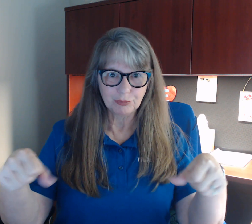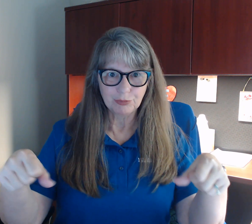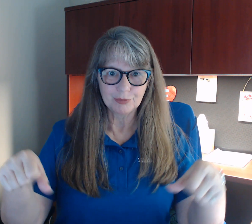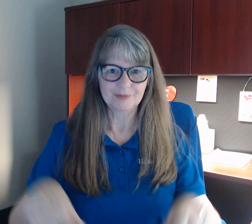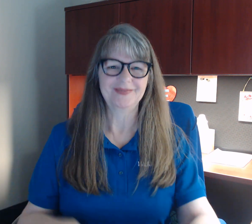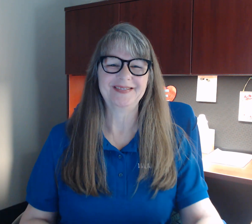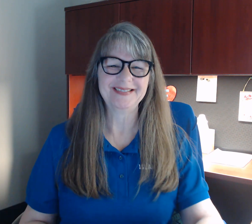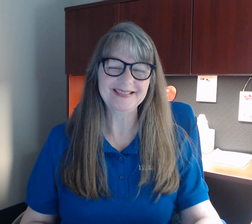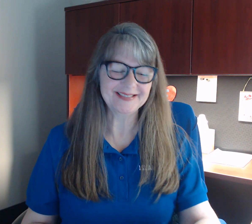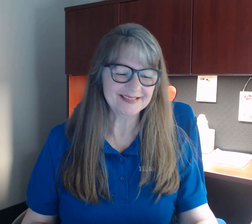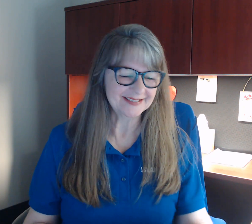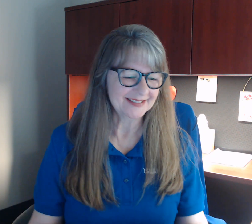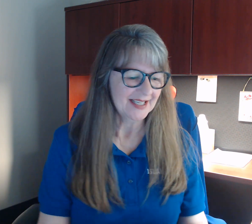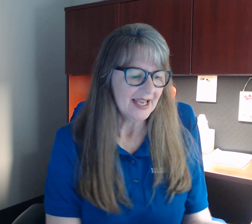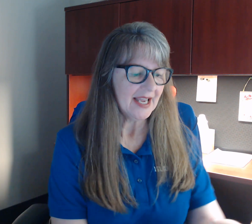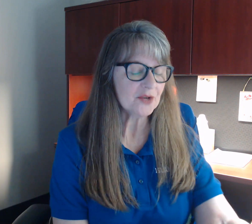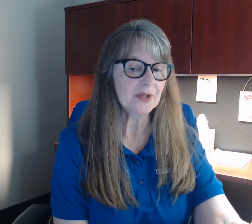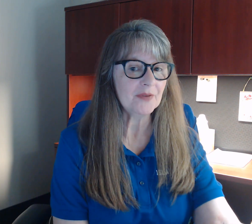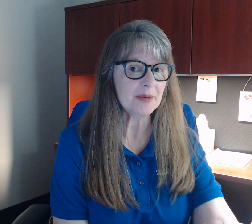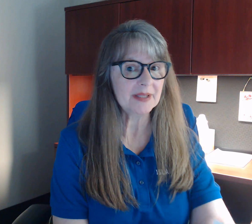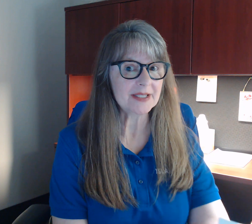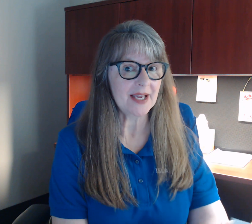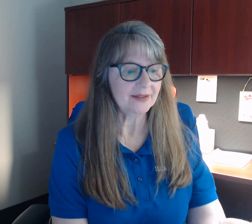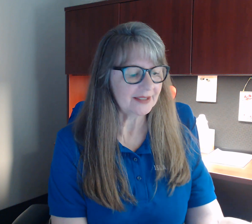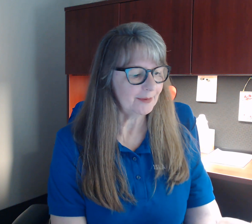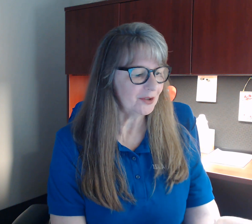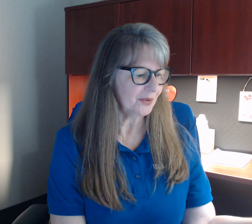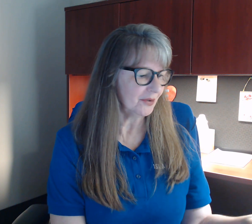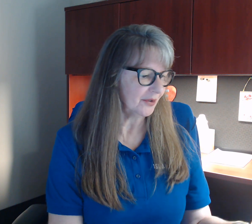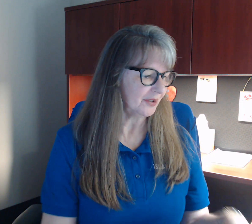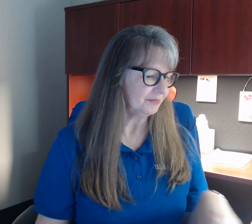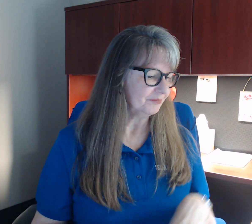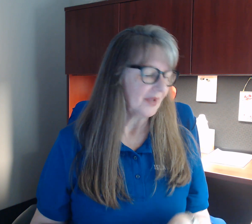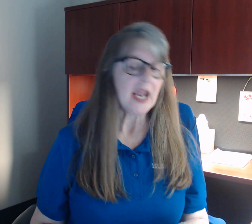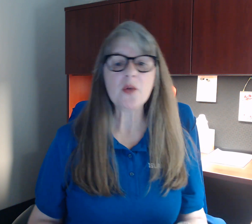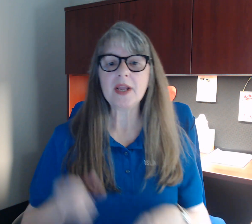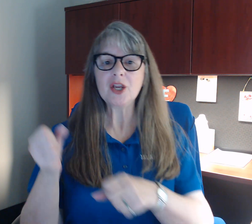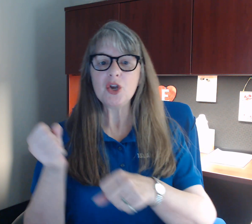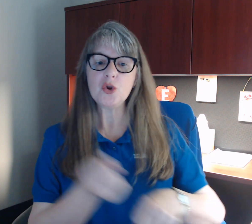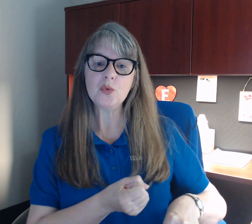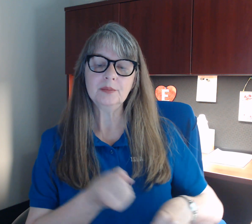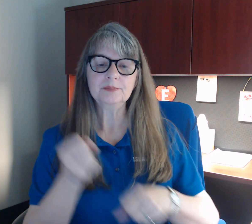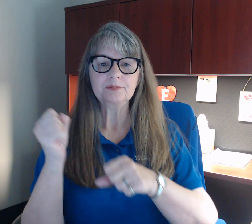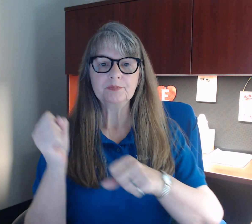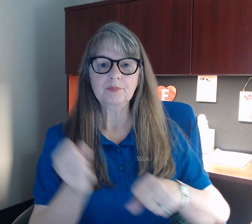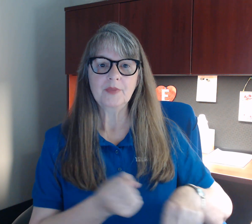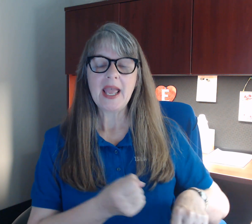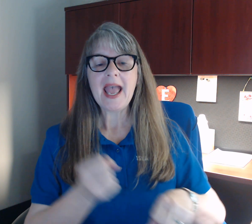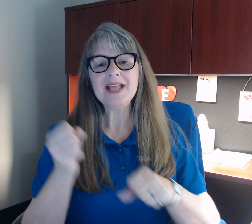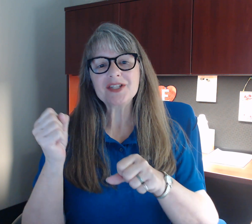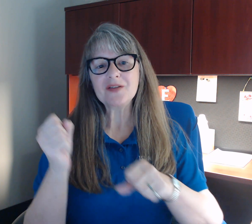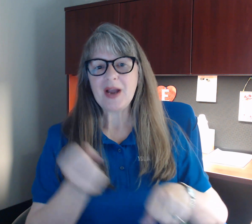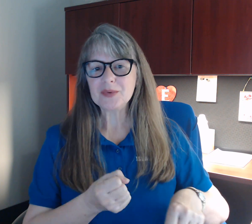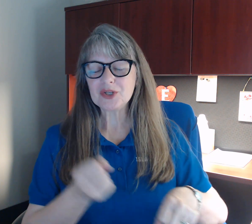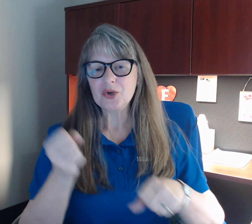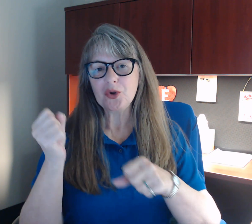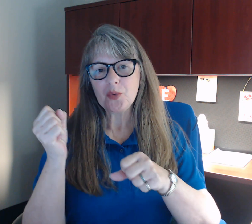right? It's really fun to make the sounds, especially when you're learning. Anyway, canoe. And see, if I was canoeing, I